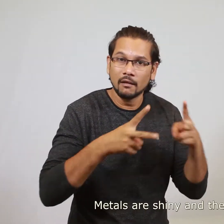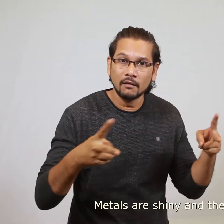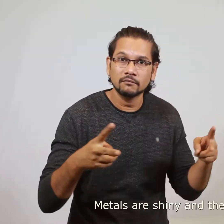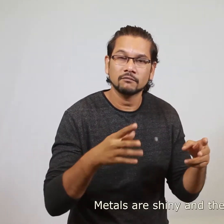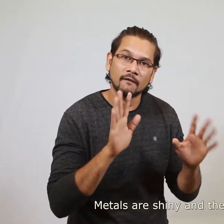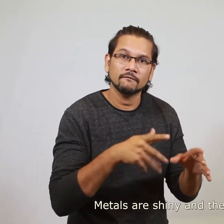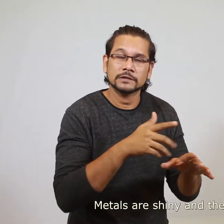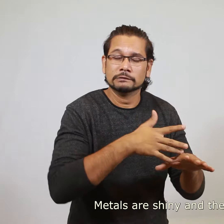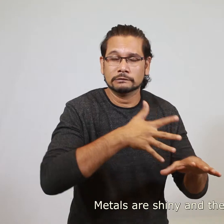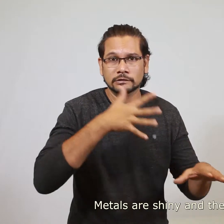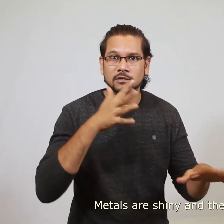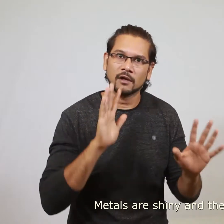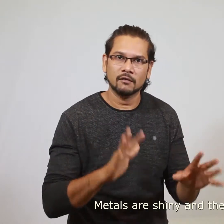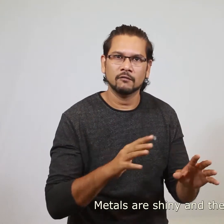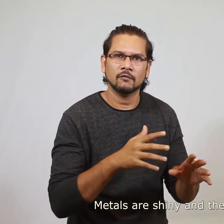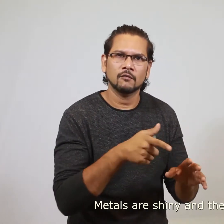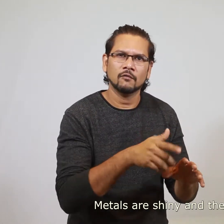Metals are shiny and they are solid.